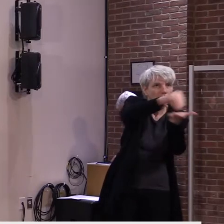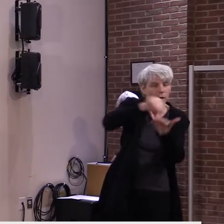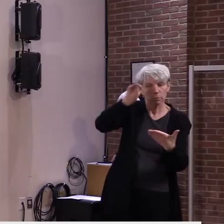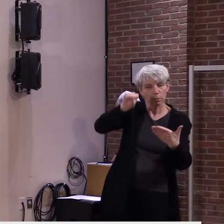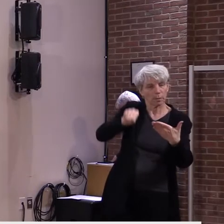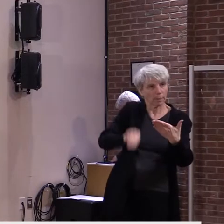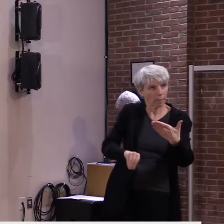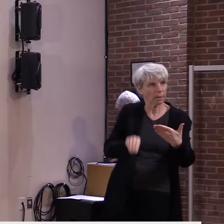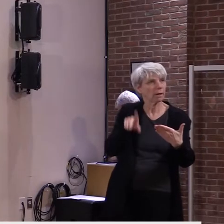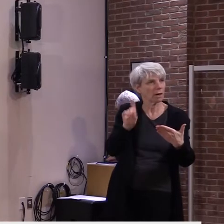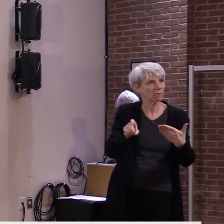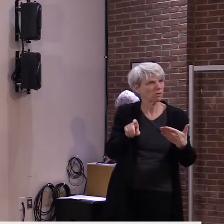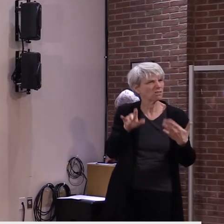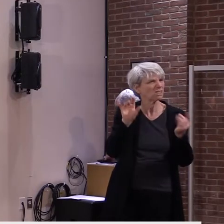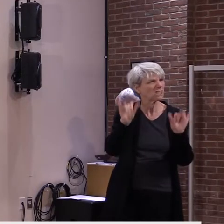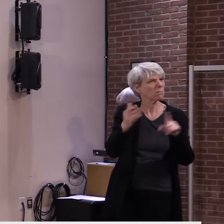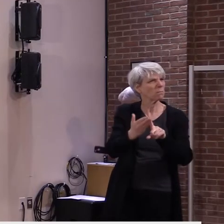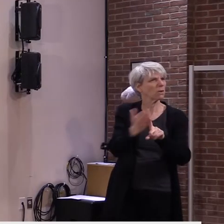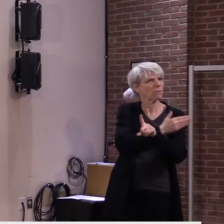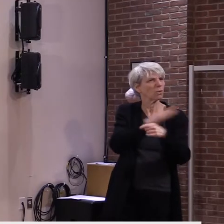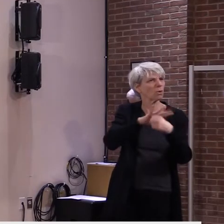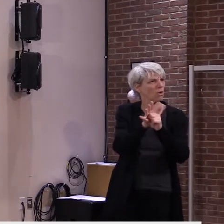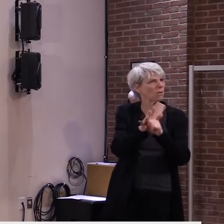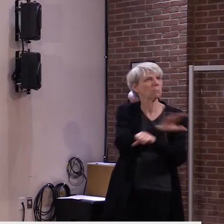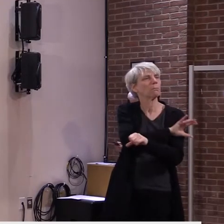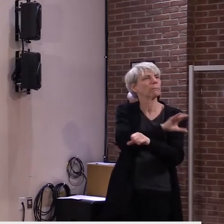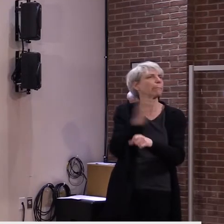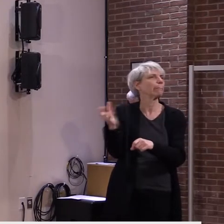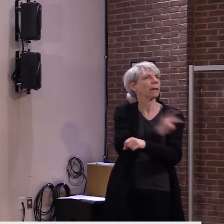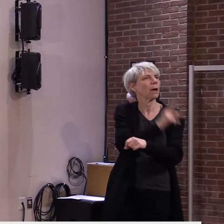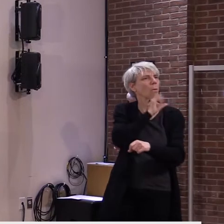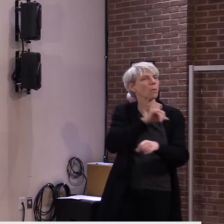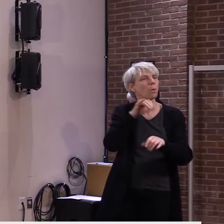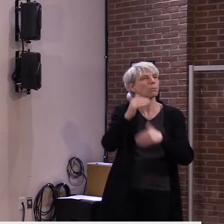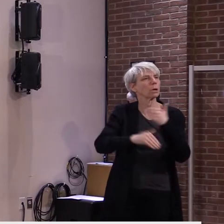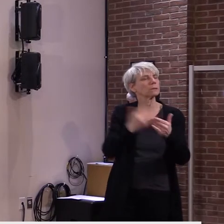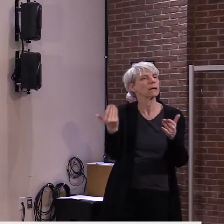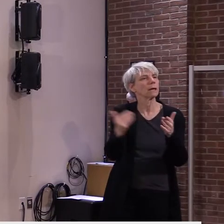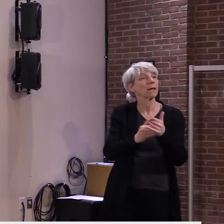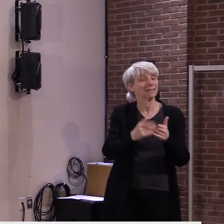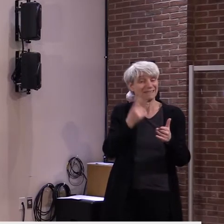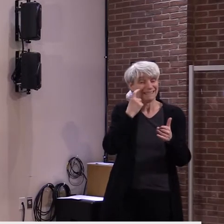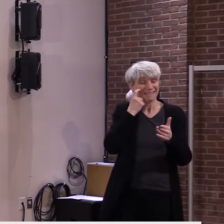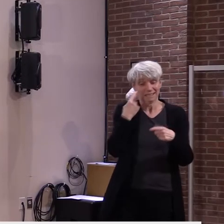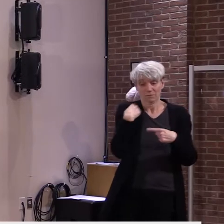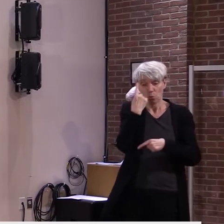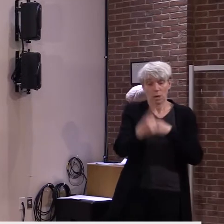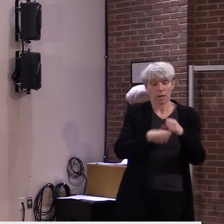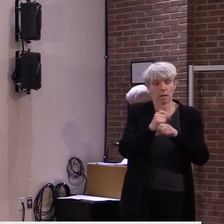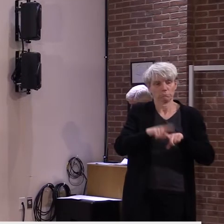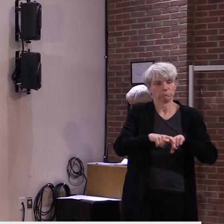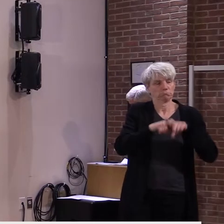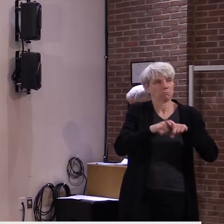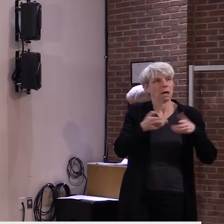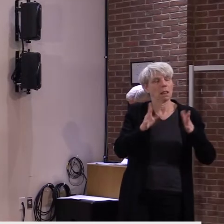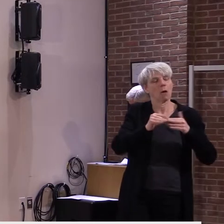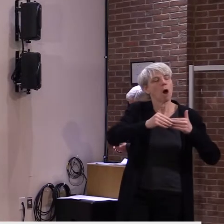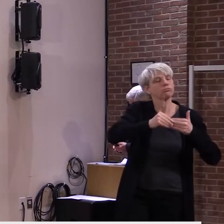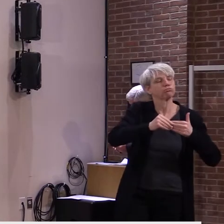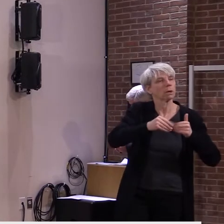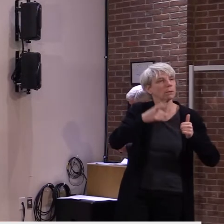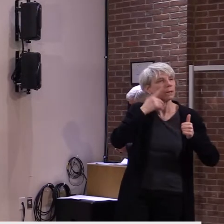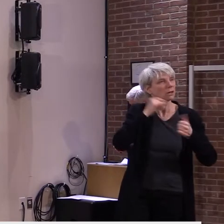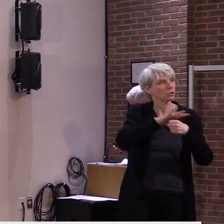look for work and conduct work searches. We've simply modified the process to allow for COVID-specific